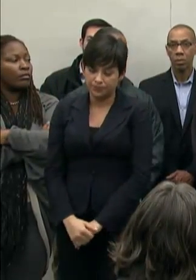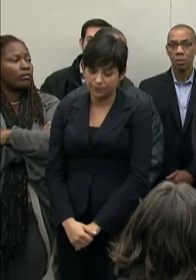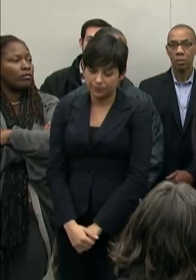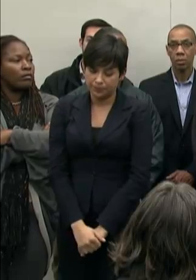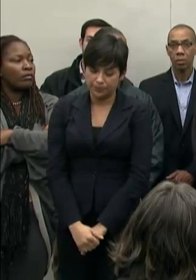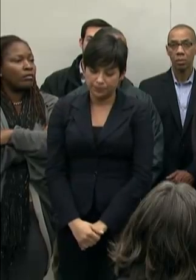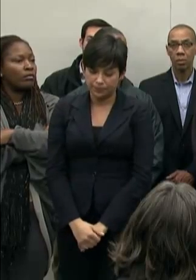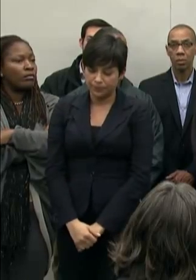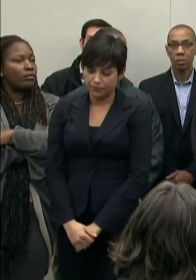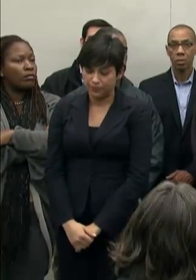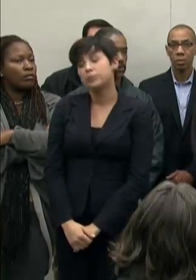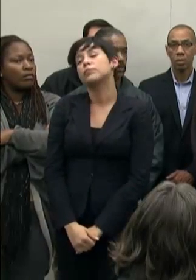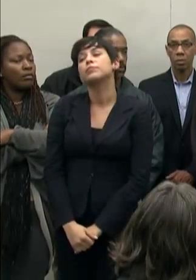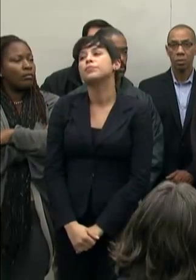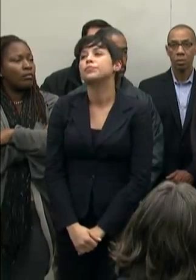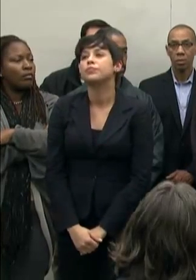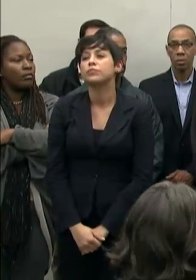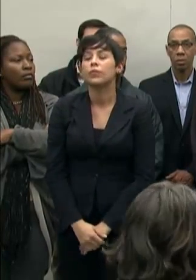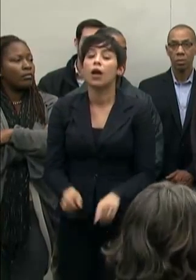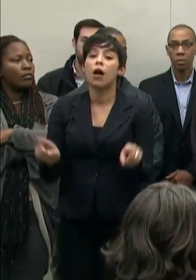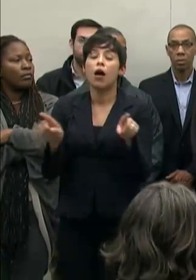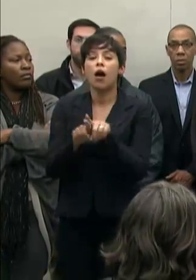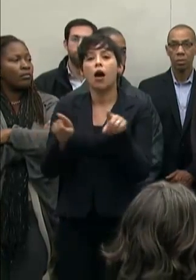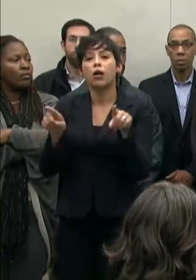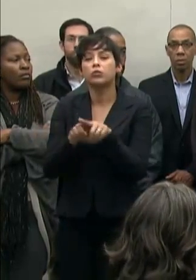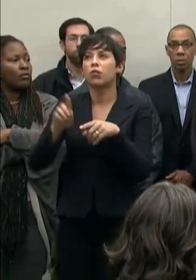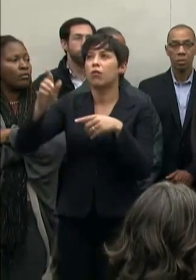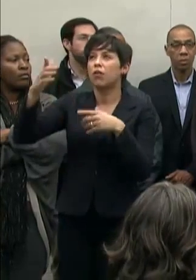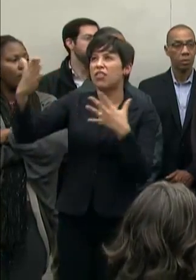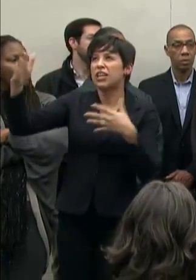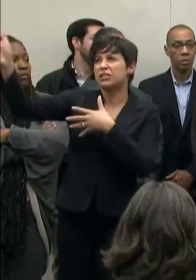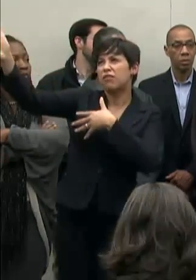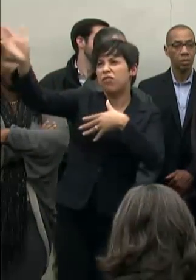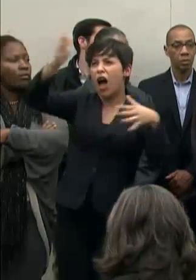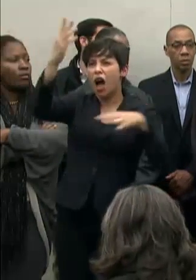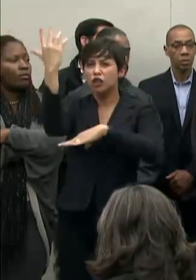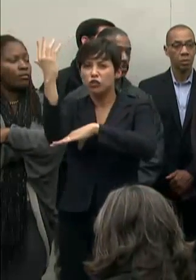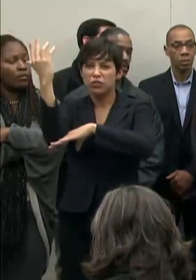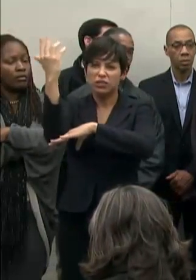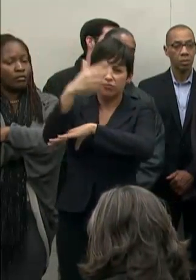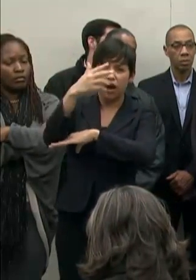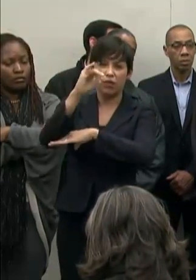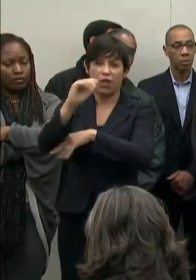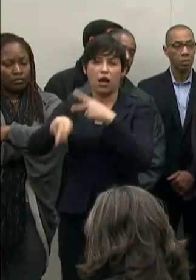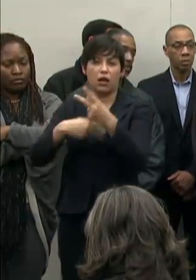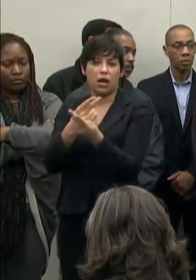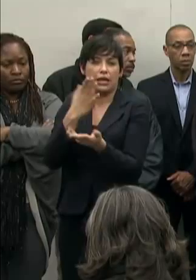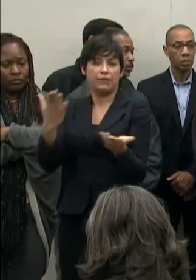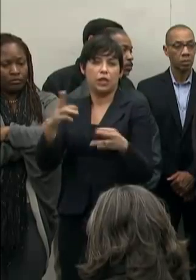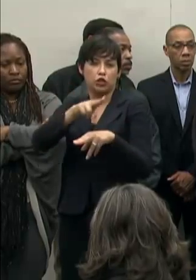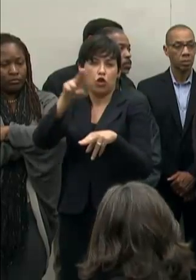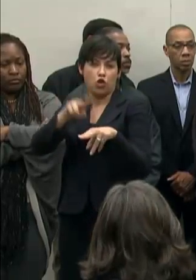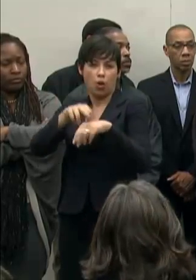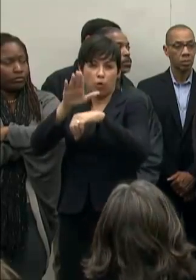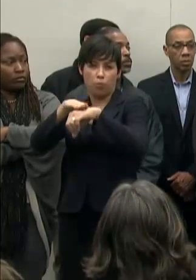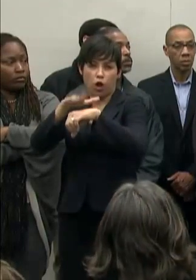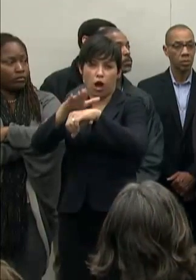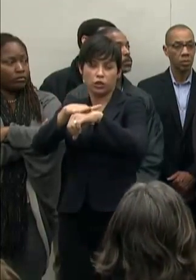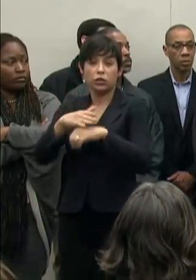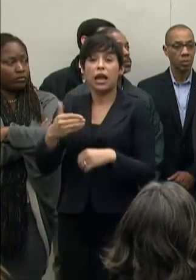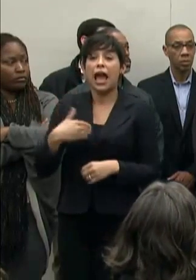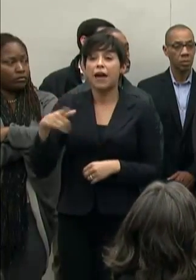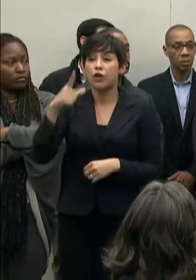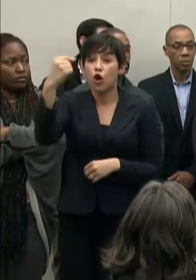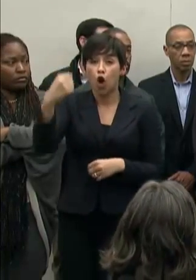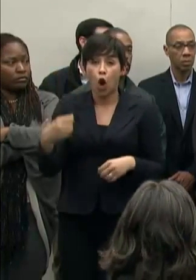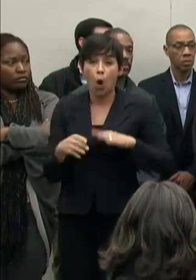and also flying debris and that sort of thing, normal precautions that we've talked about before. Have your go bag, take your